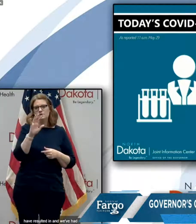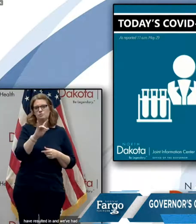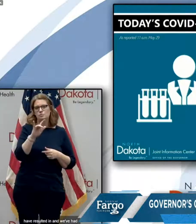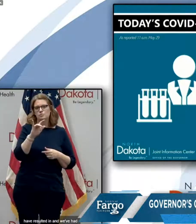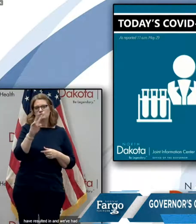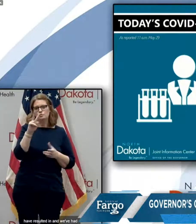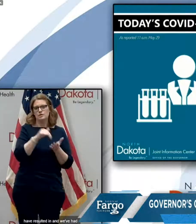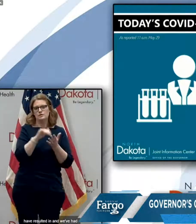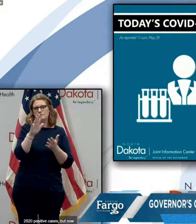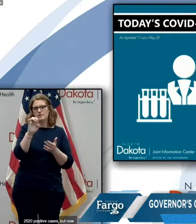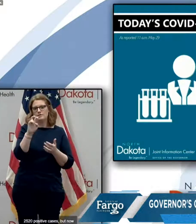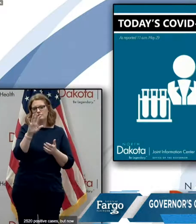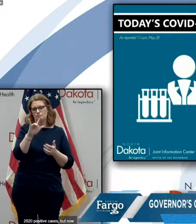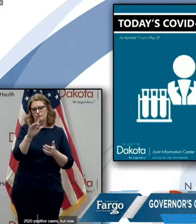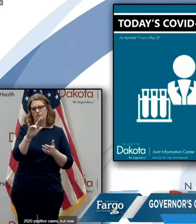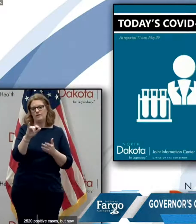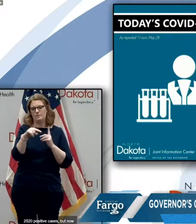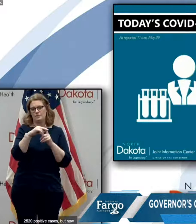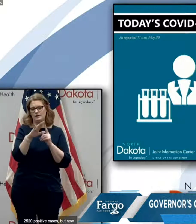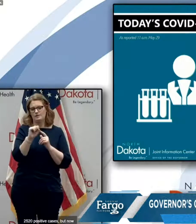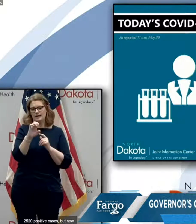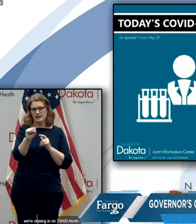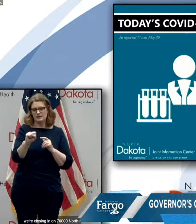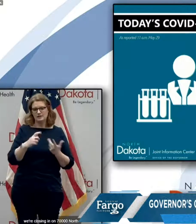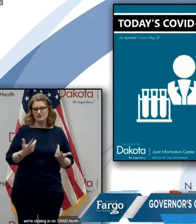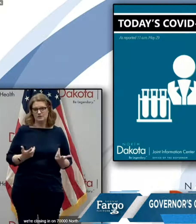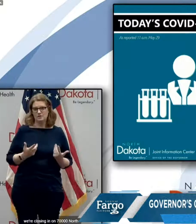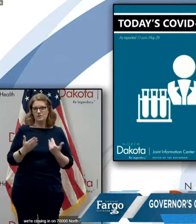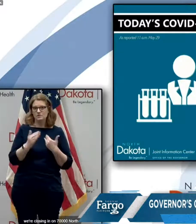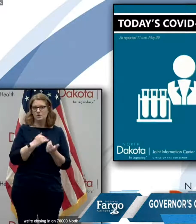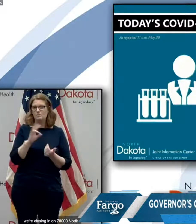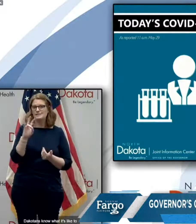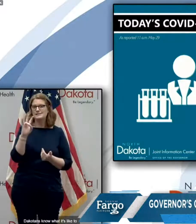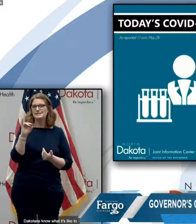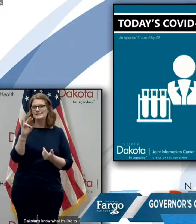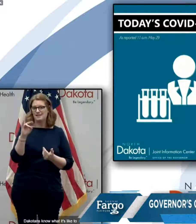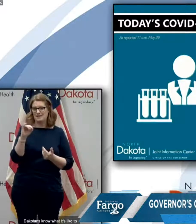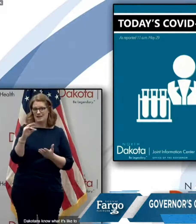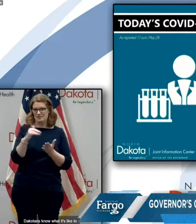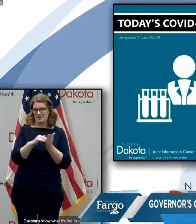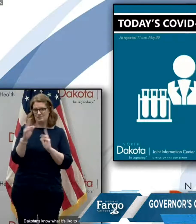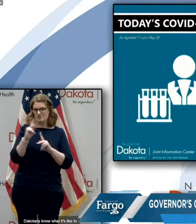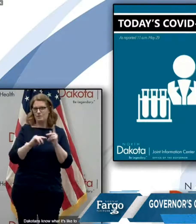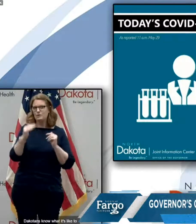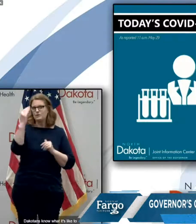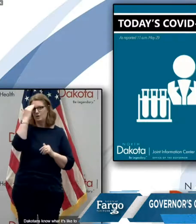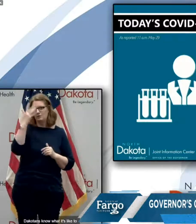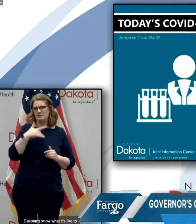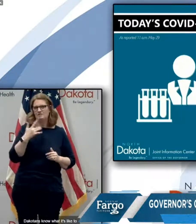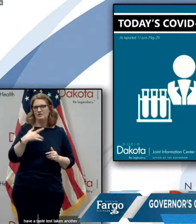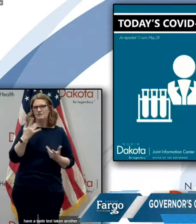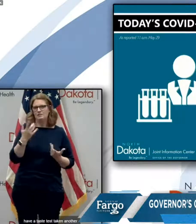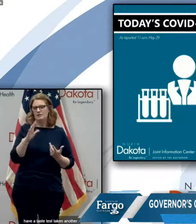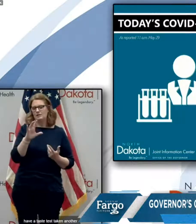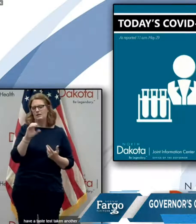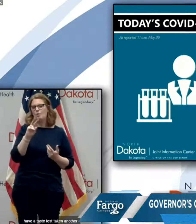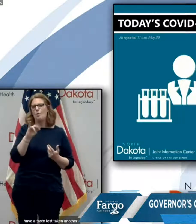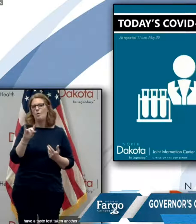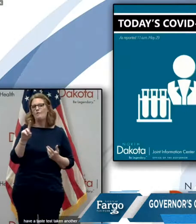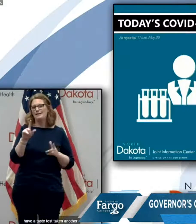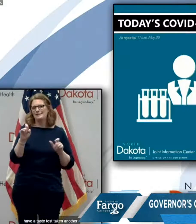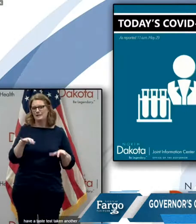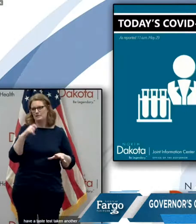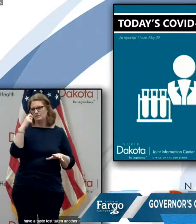we're closing in on 70,000 North Dakotans know what it's like to have a COVID test taken. Another shared experience from this